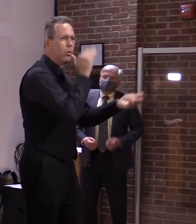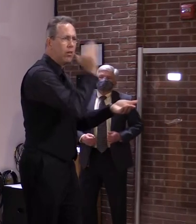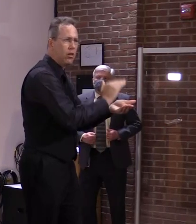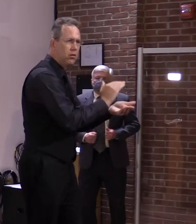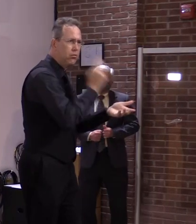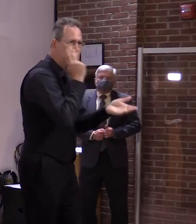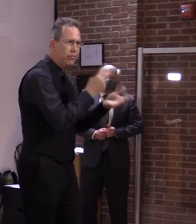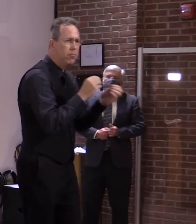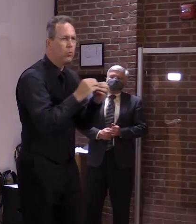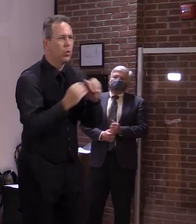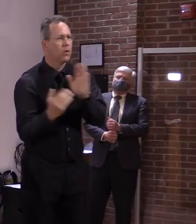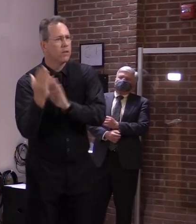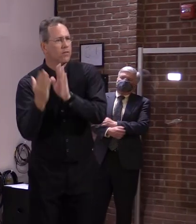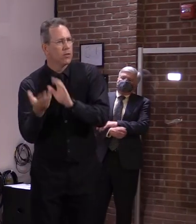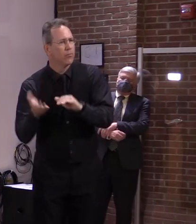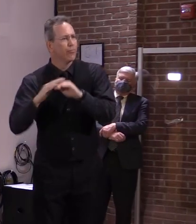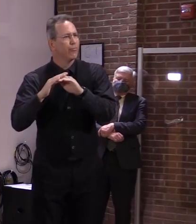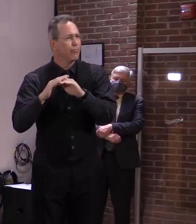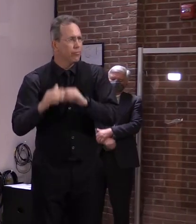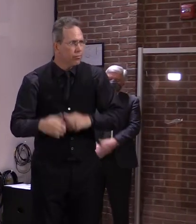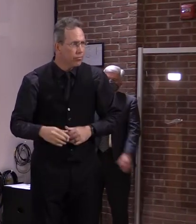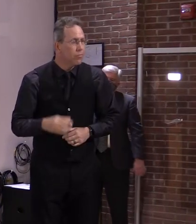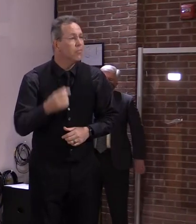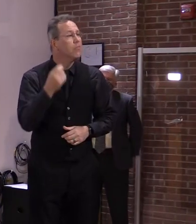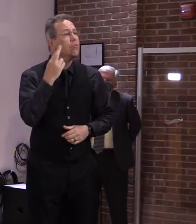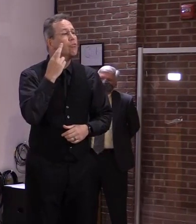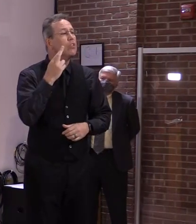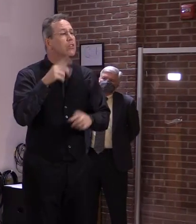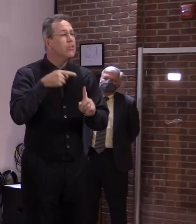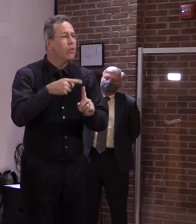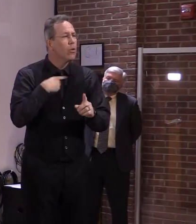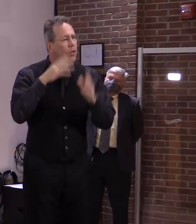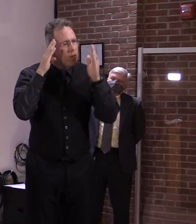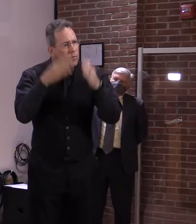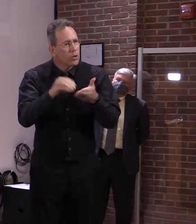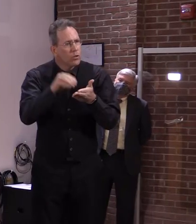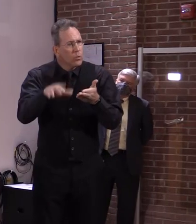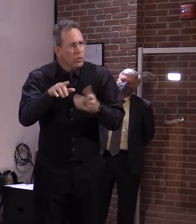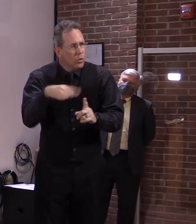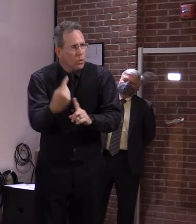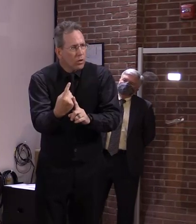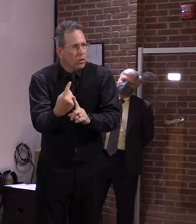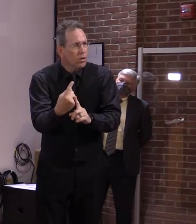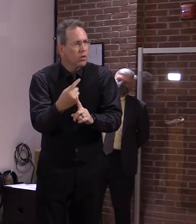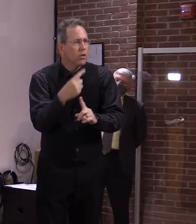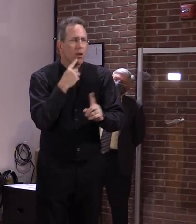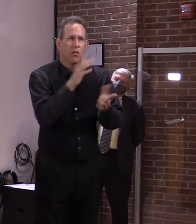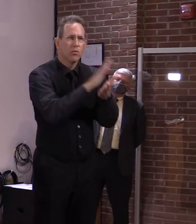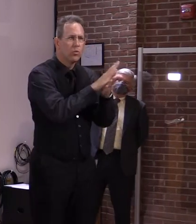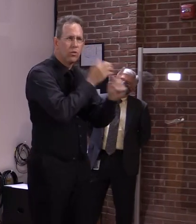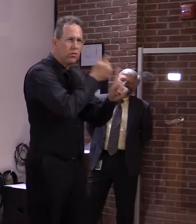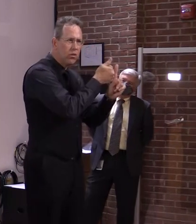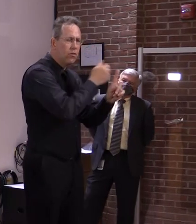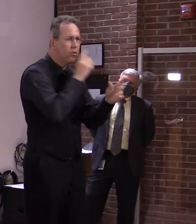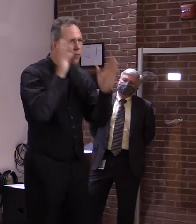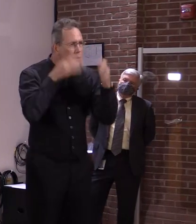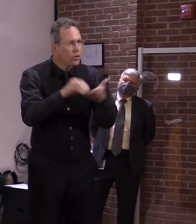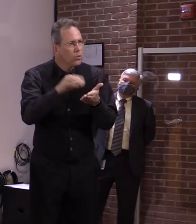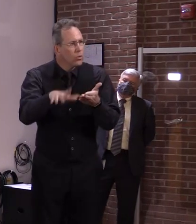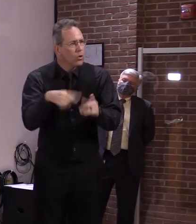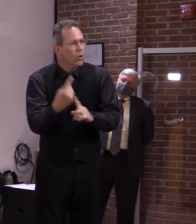problematic. And one of the reasons we stayed with speaking about school students as opposed to schools is that we have so many different school configurations in